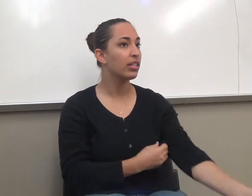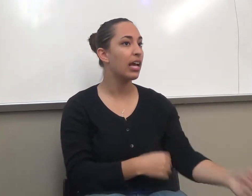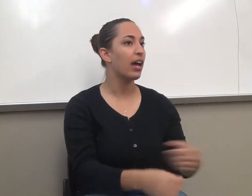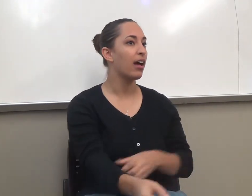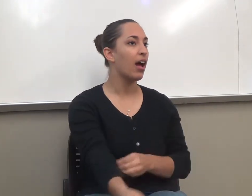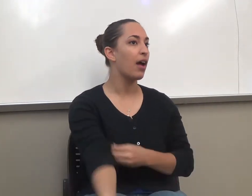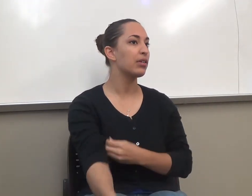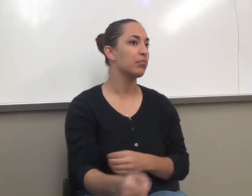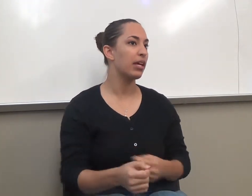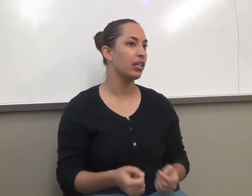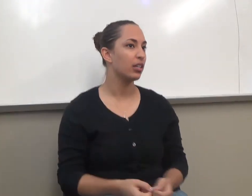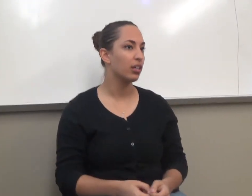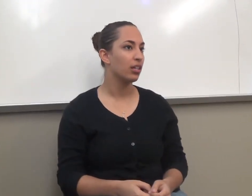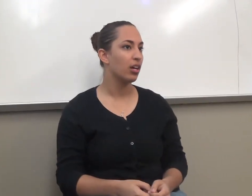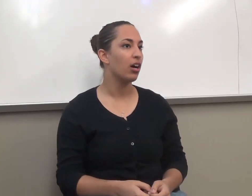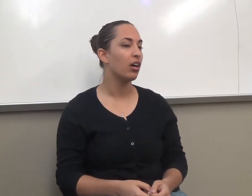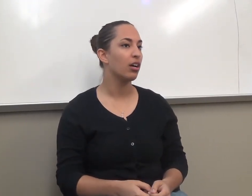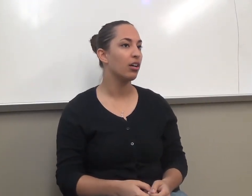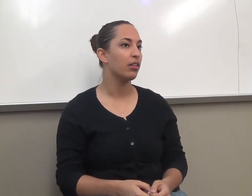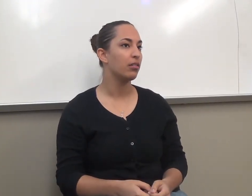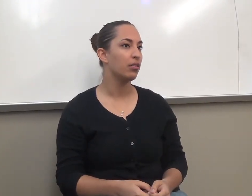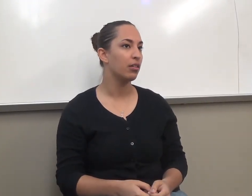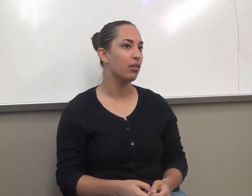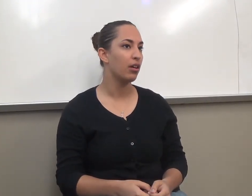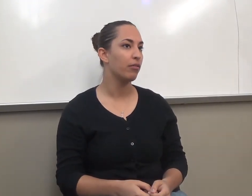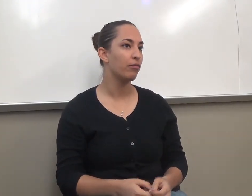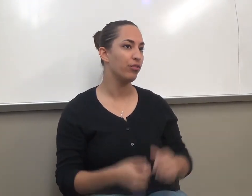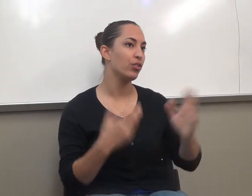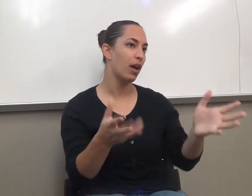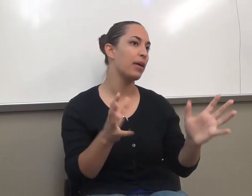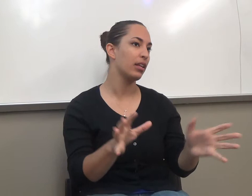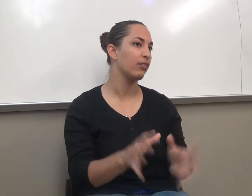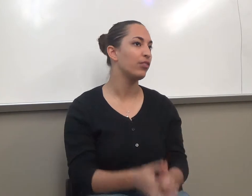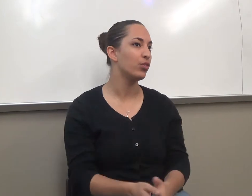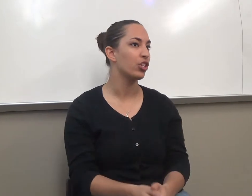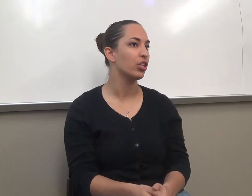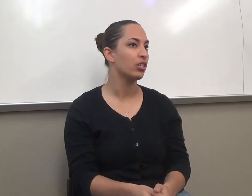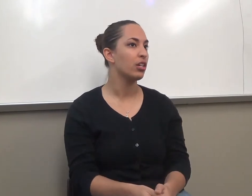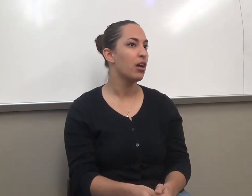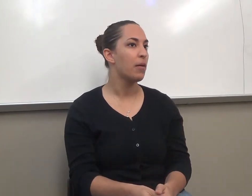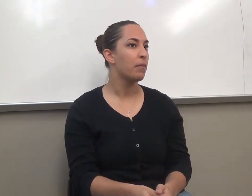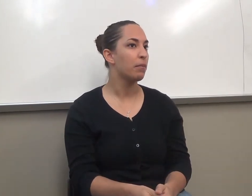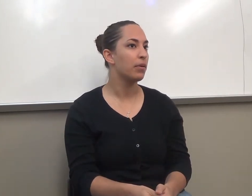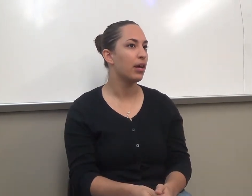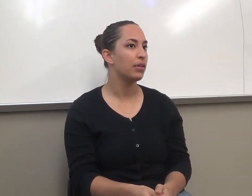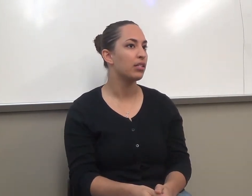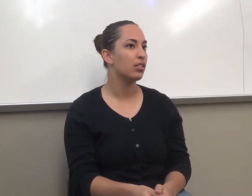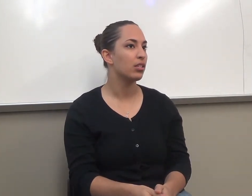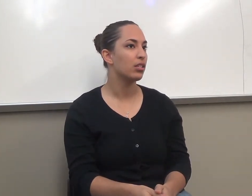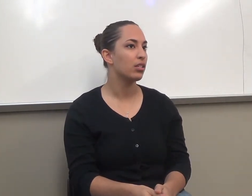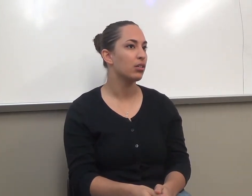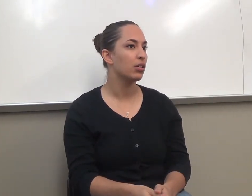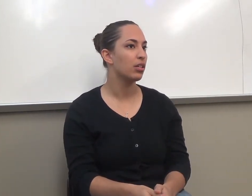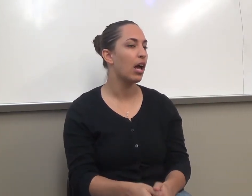Yeah, I was planning on, I meant like future, but I was so at